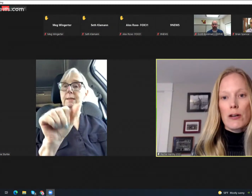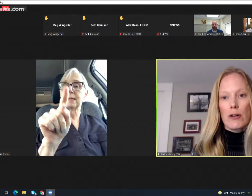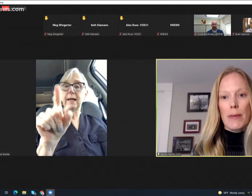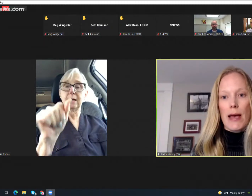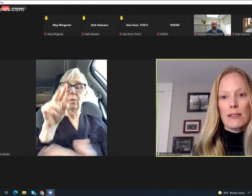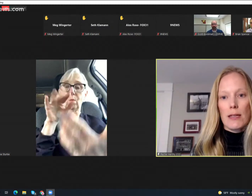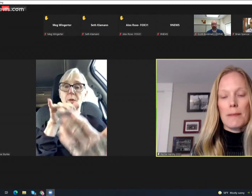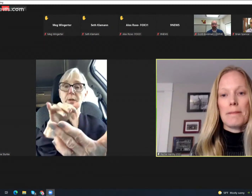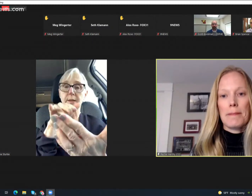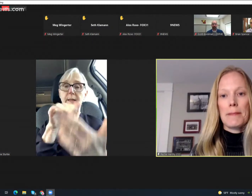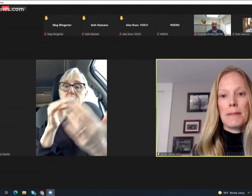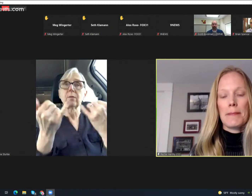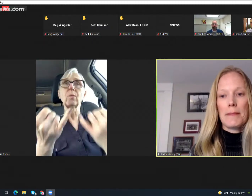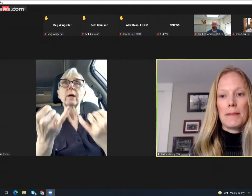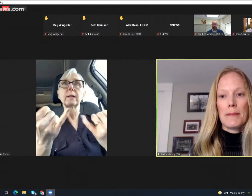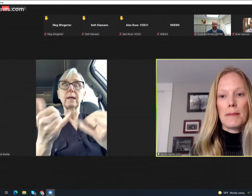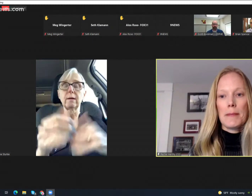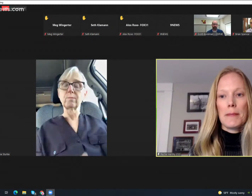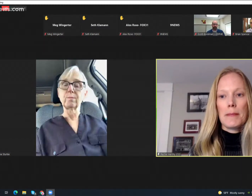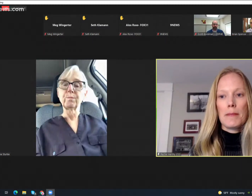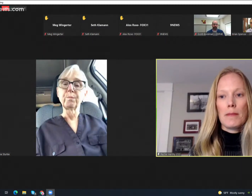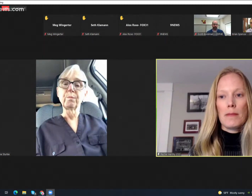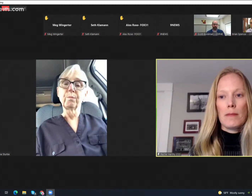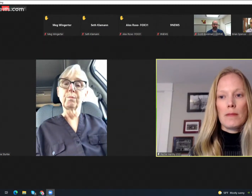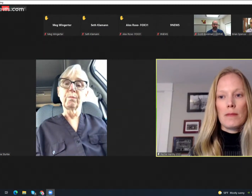to monitor capacity.